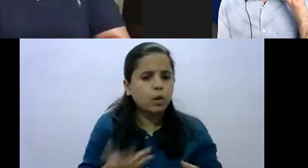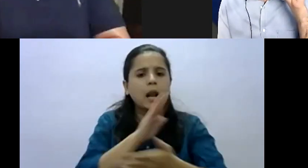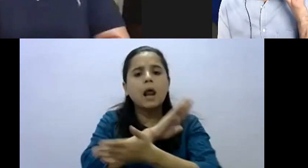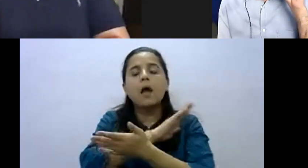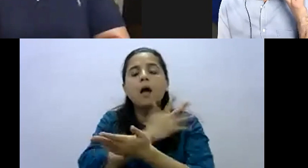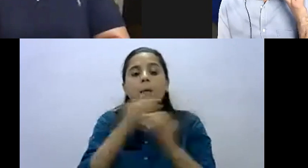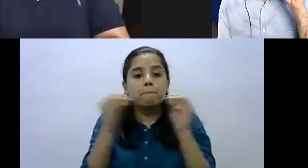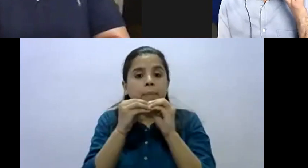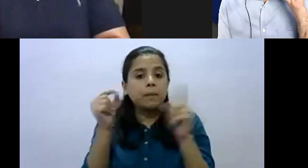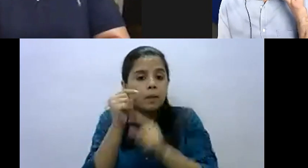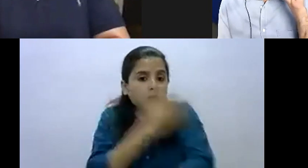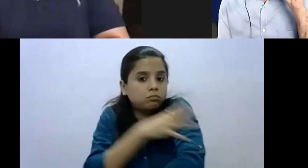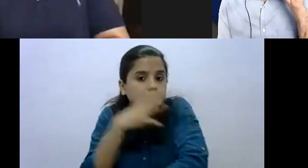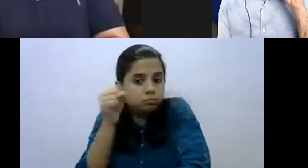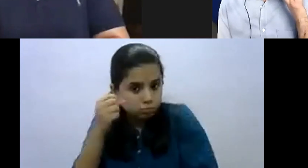hypertension,